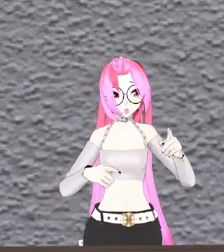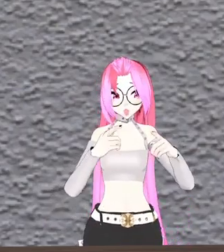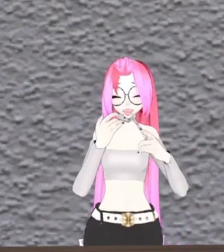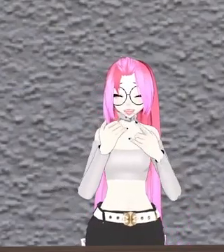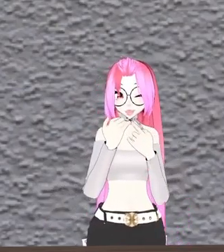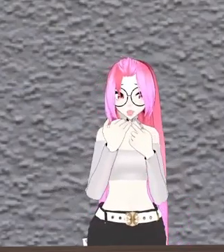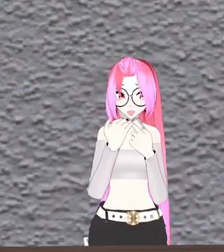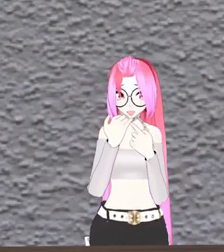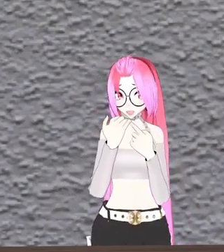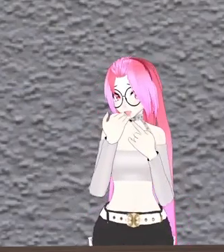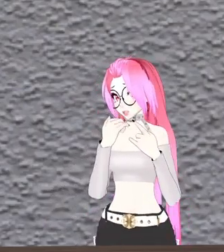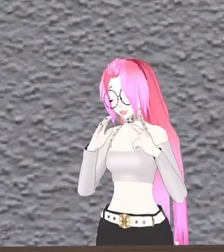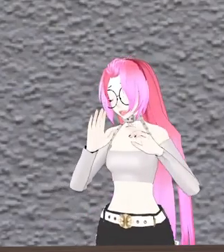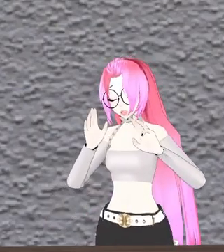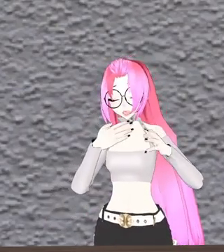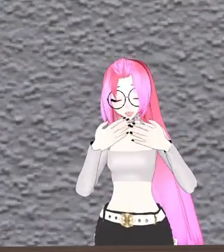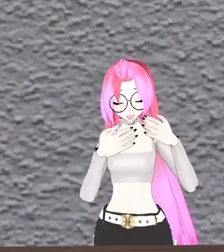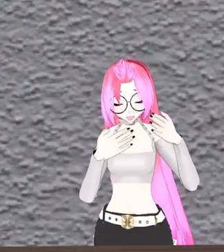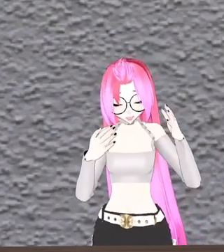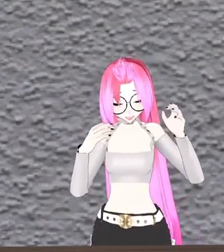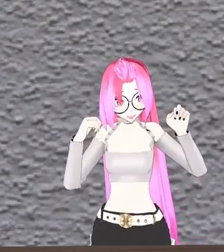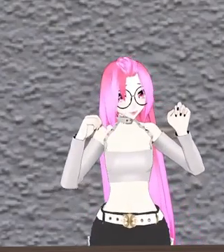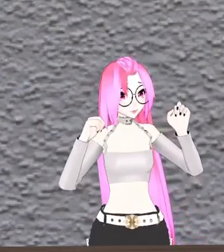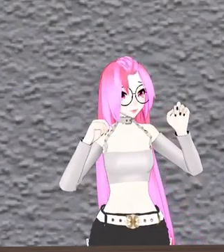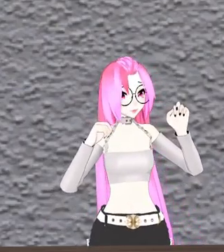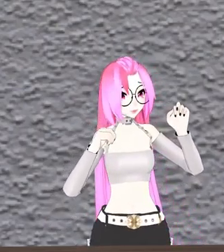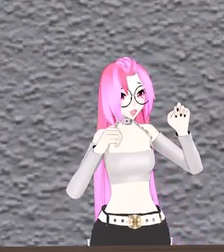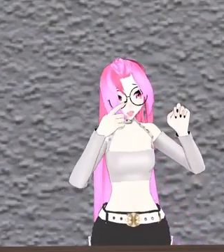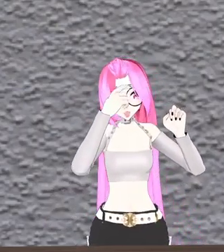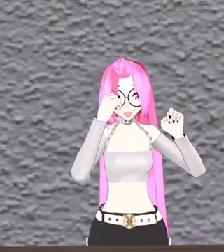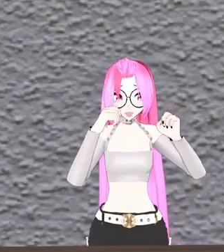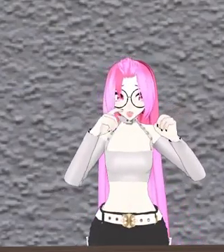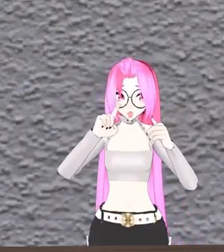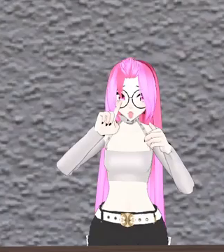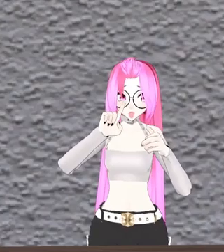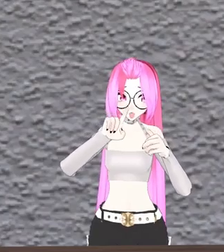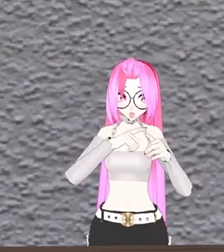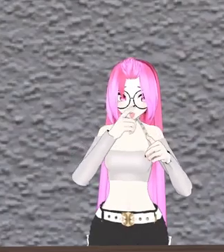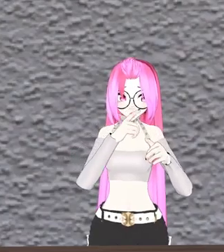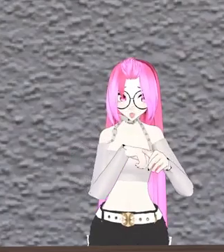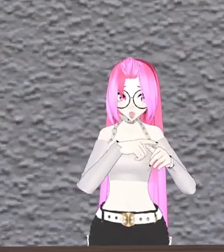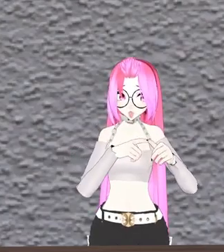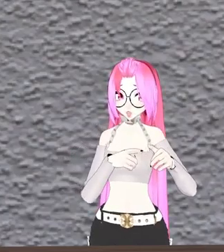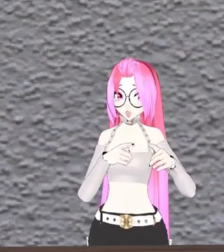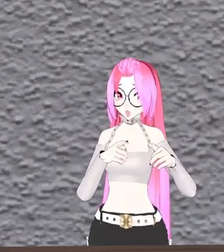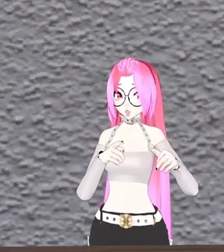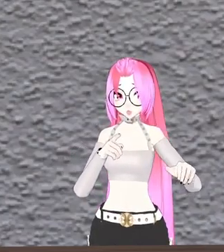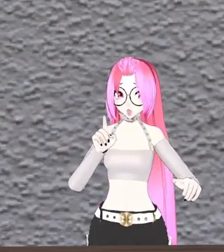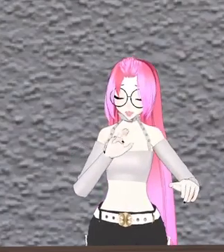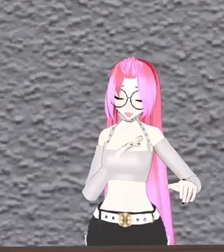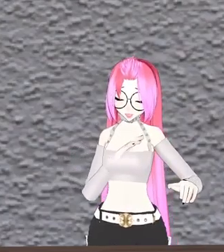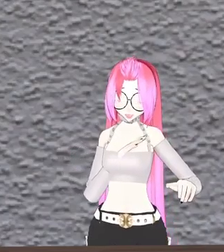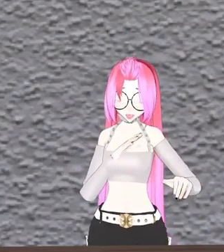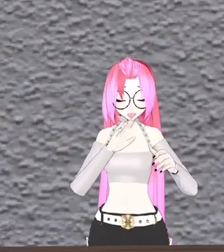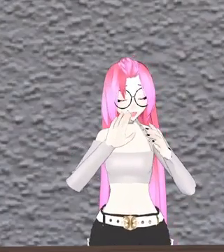You guys bully me. Okay, anyways. Because we do have some first-timers here, are you guys fine